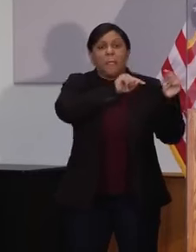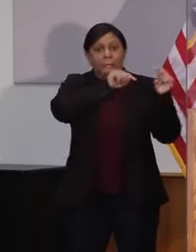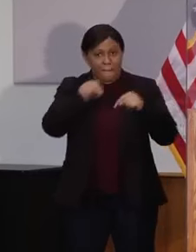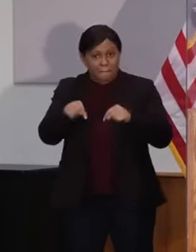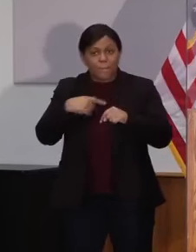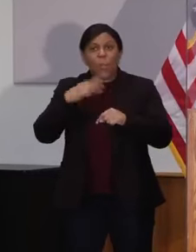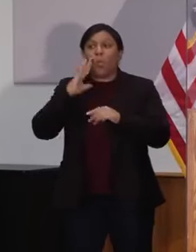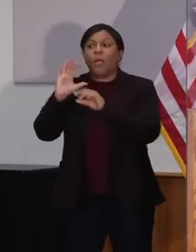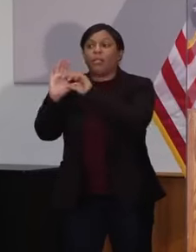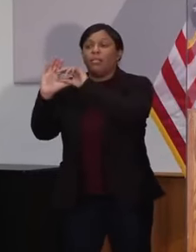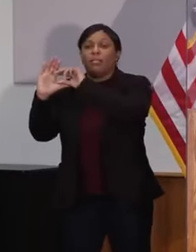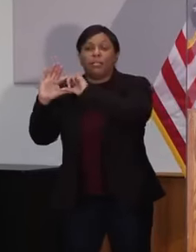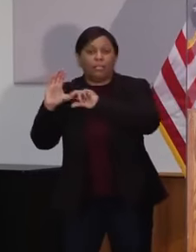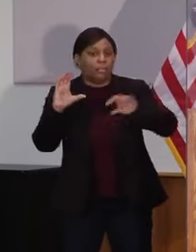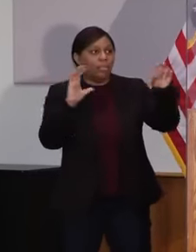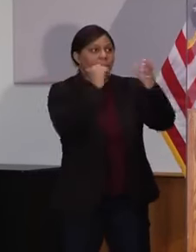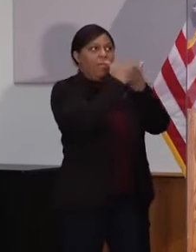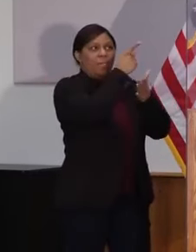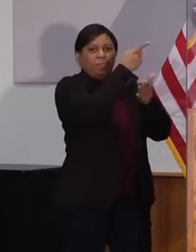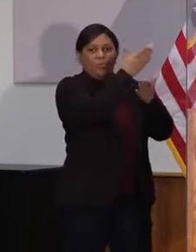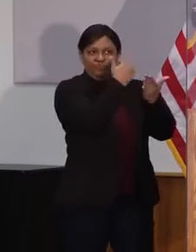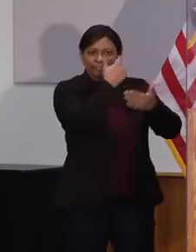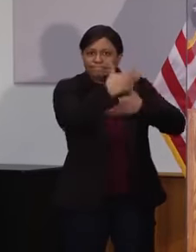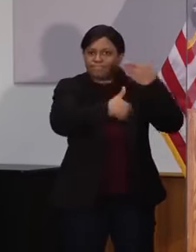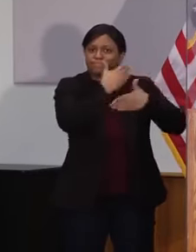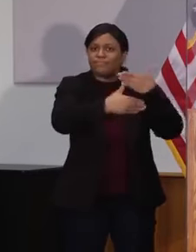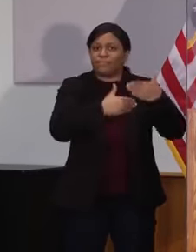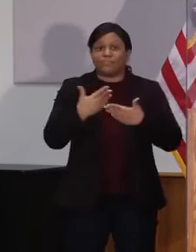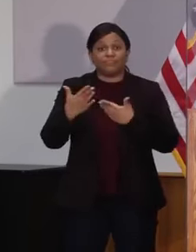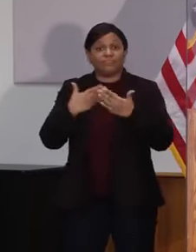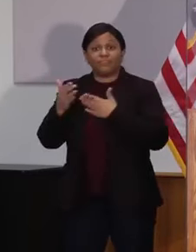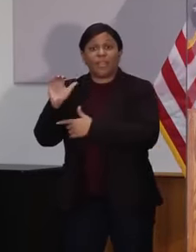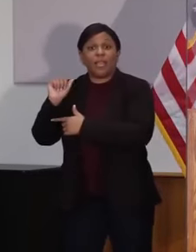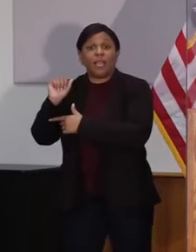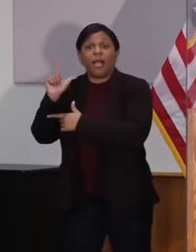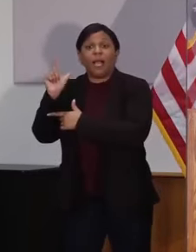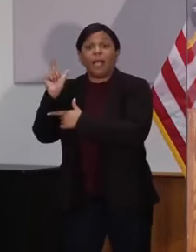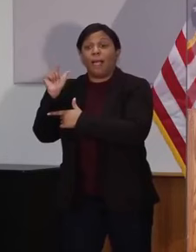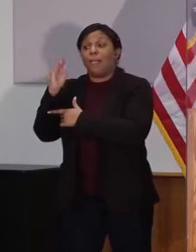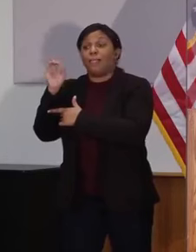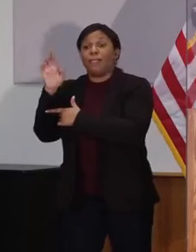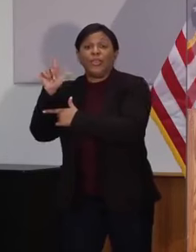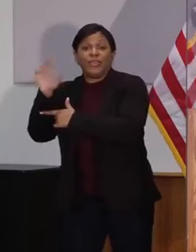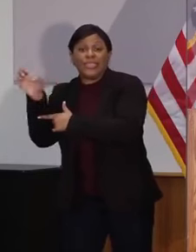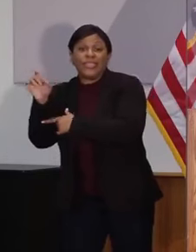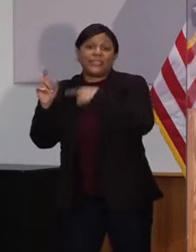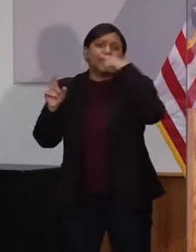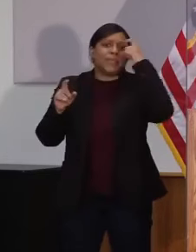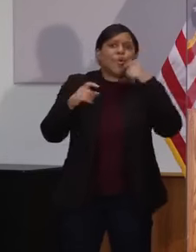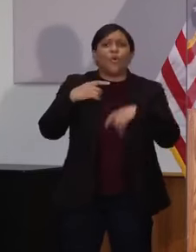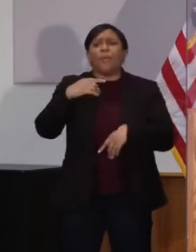Paul, or to help Albert Lea or wherever the next great crisis comes to pass. I had a